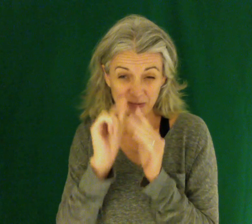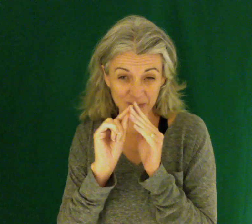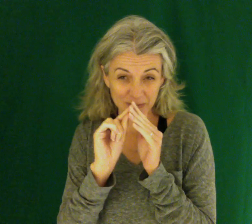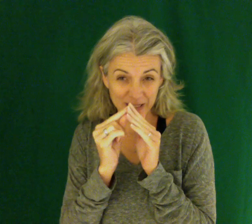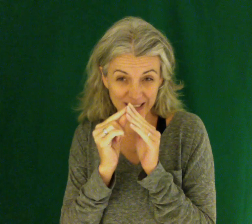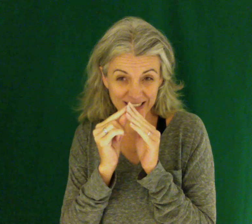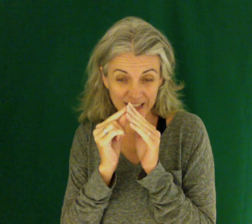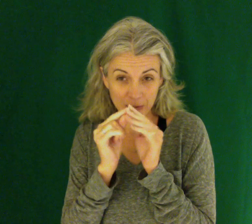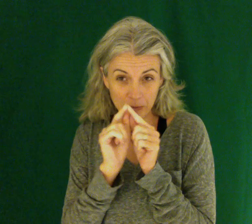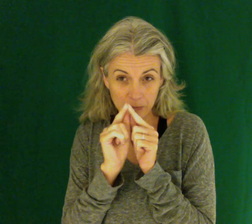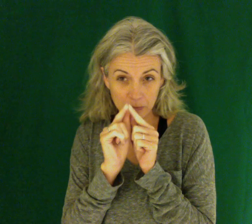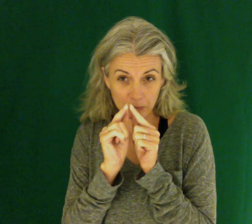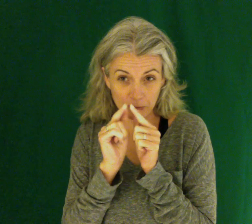it expands.